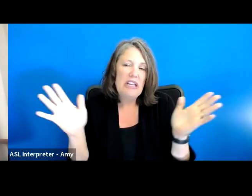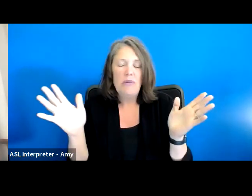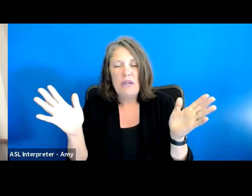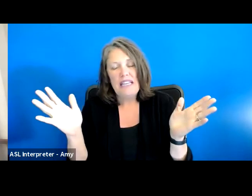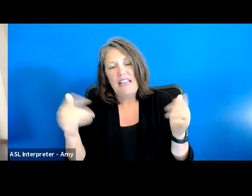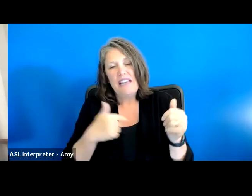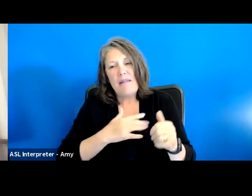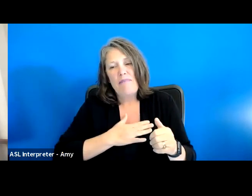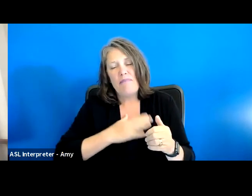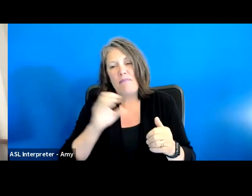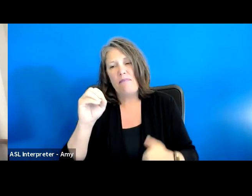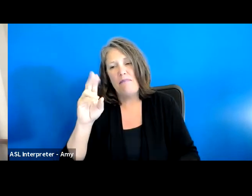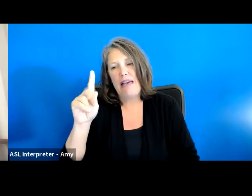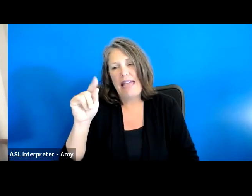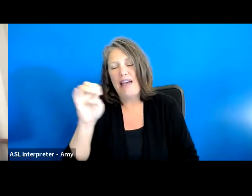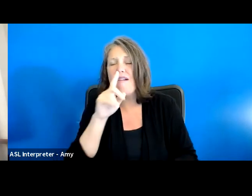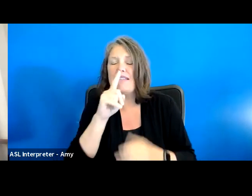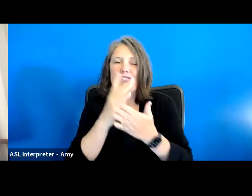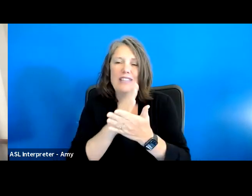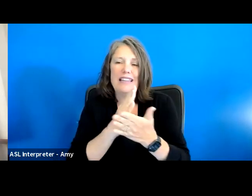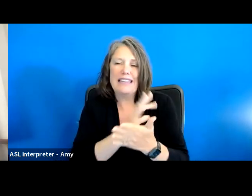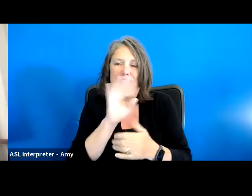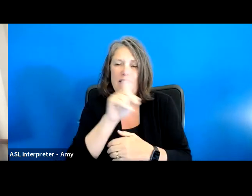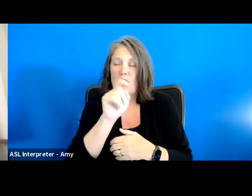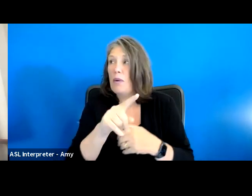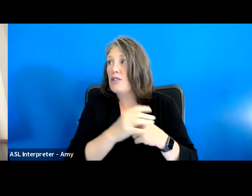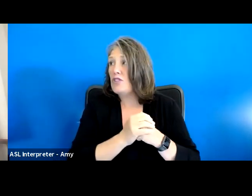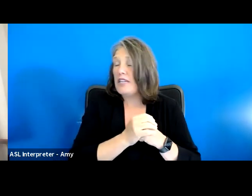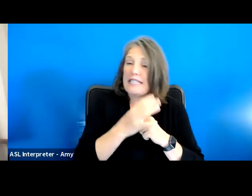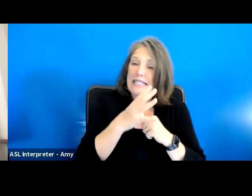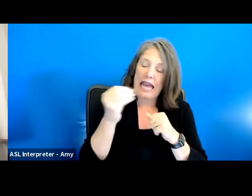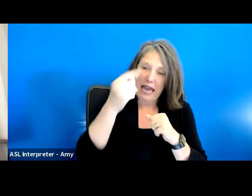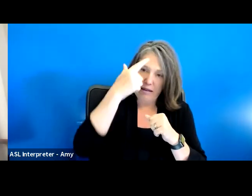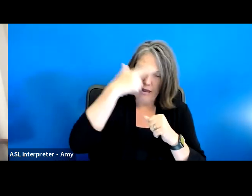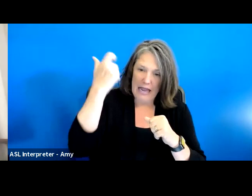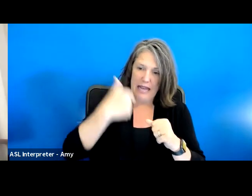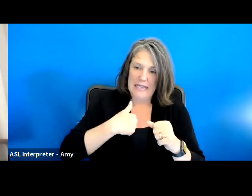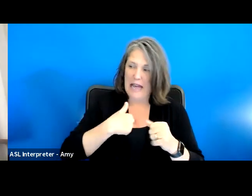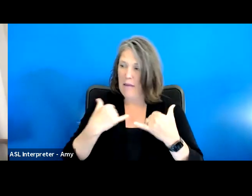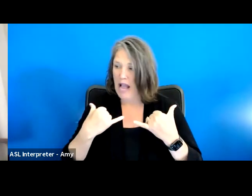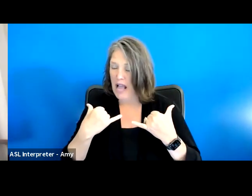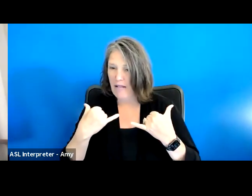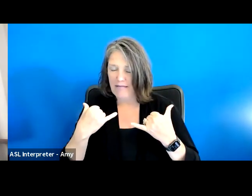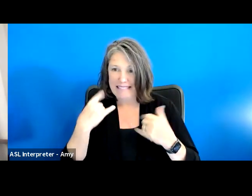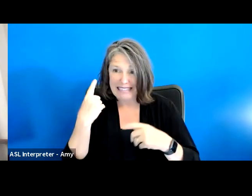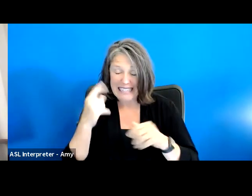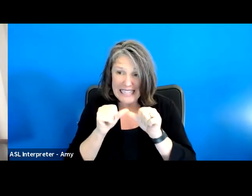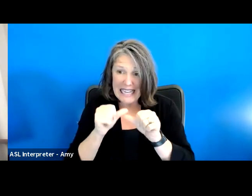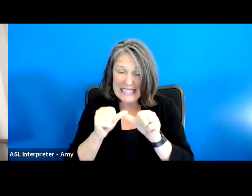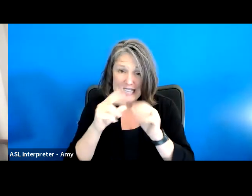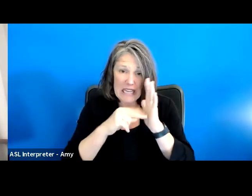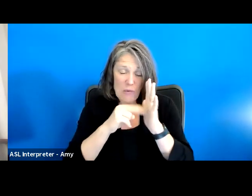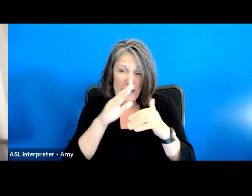outline is just the list of questions. And because I'm constantly reading all of these